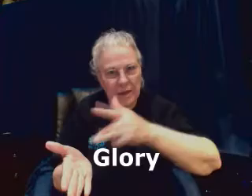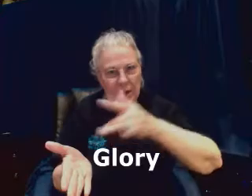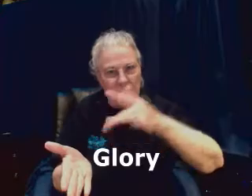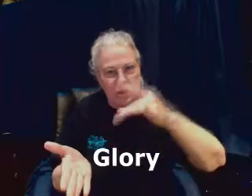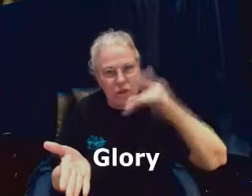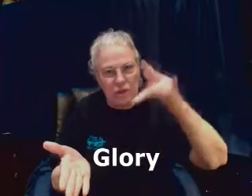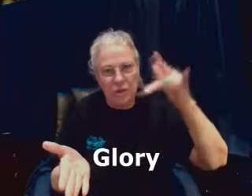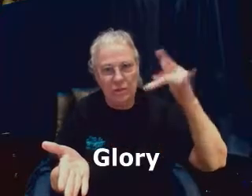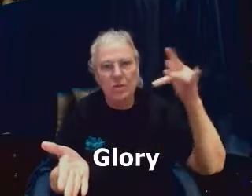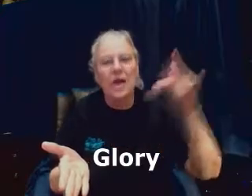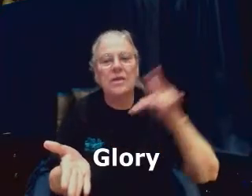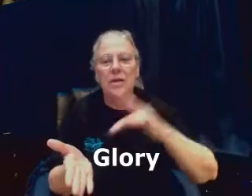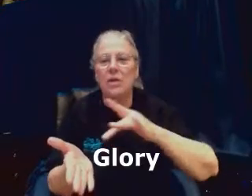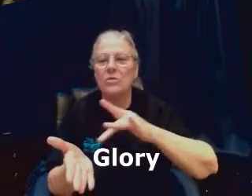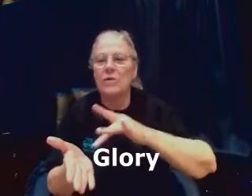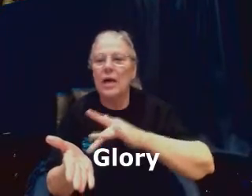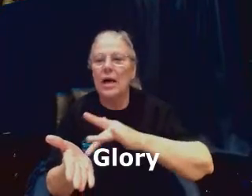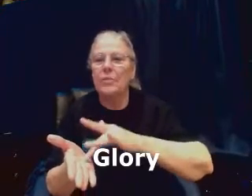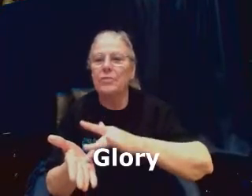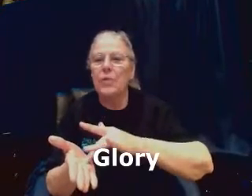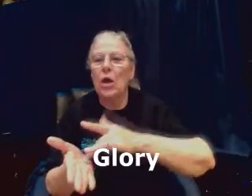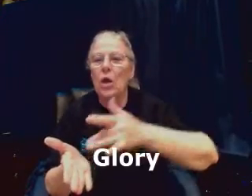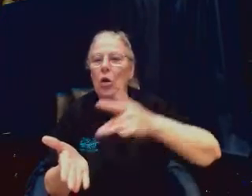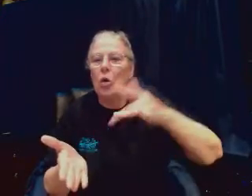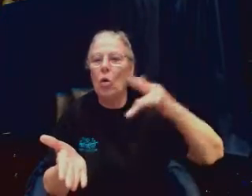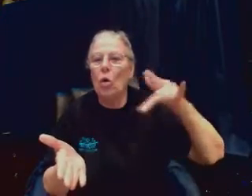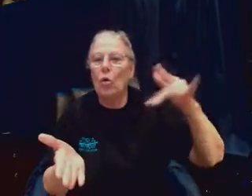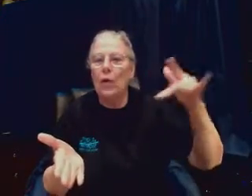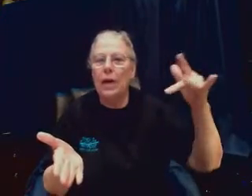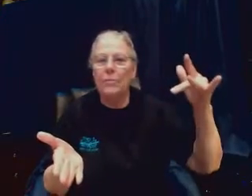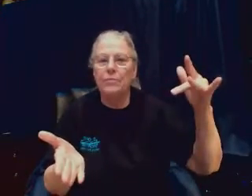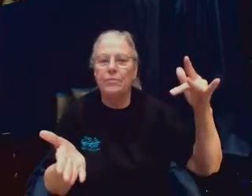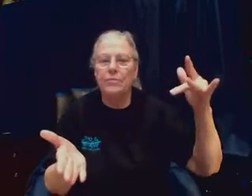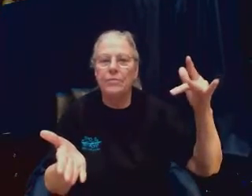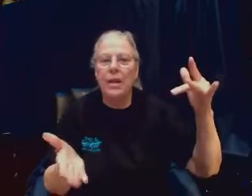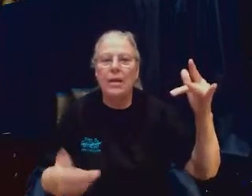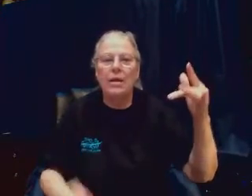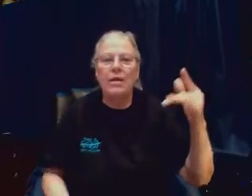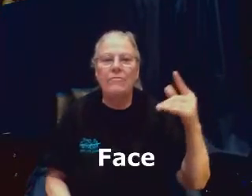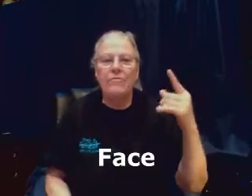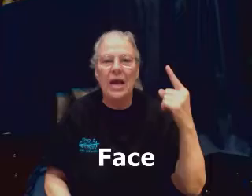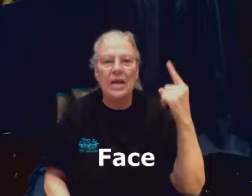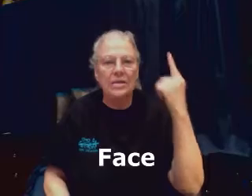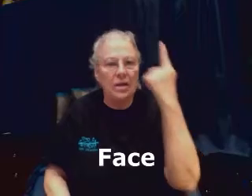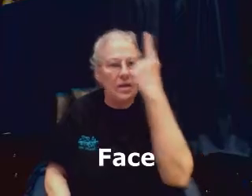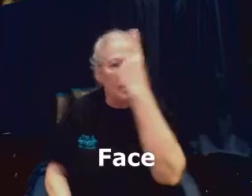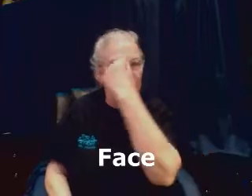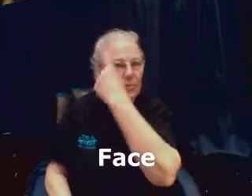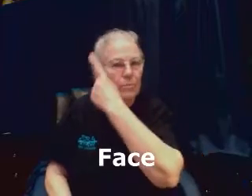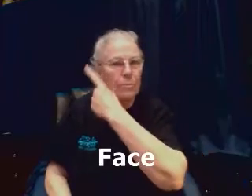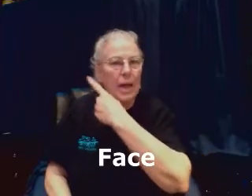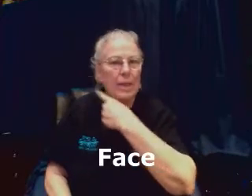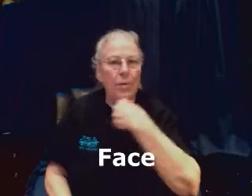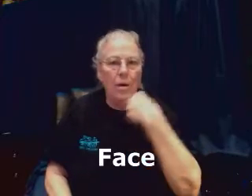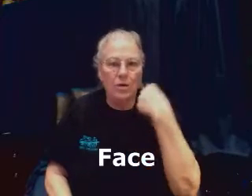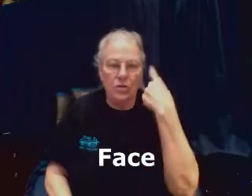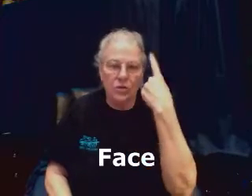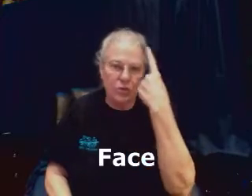kind of shimmers as it goes up. Glory. Face, body parts, you